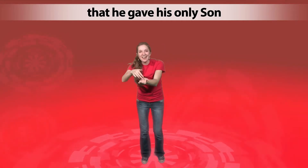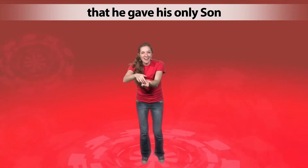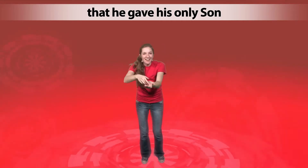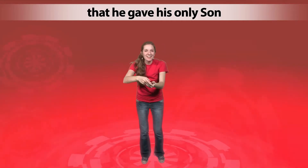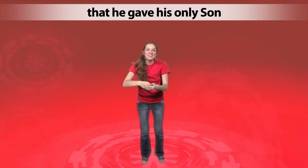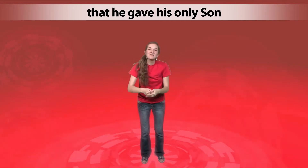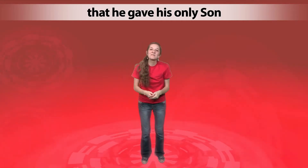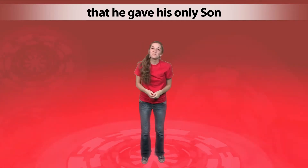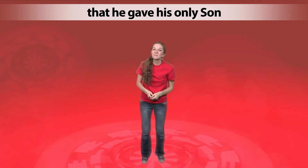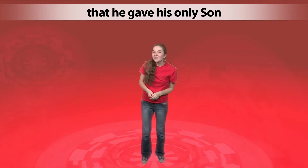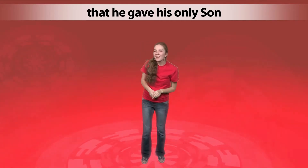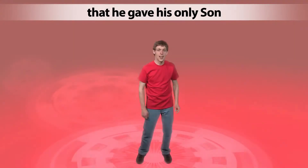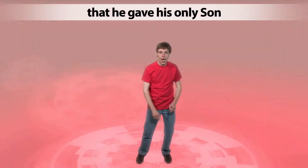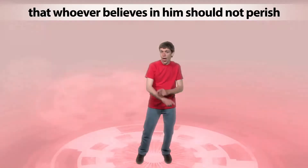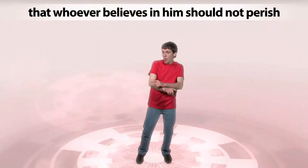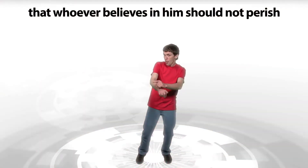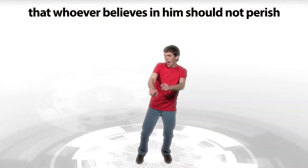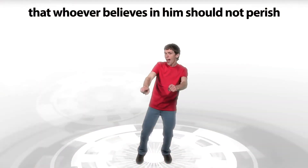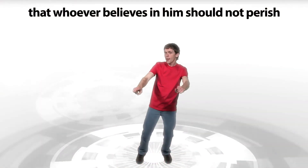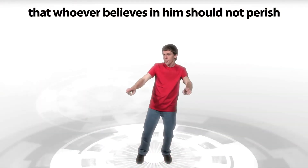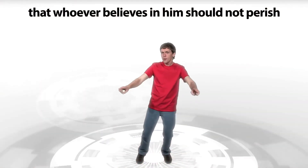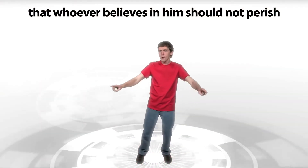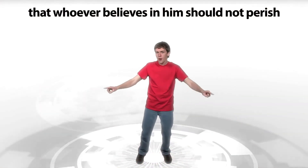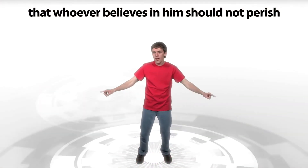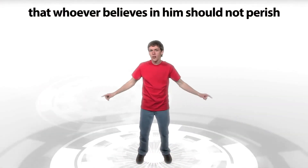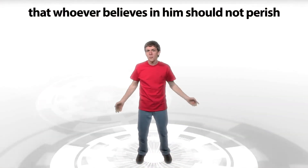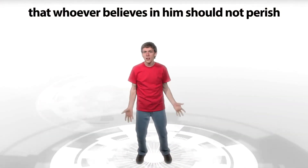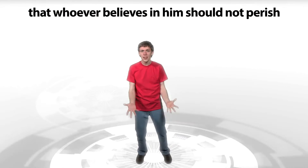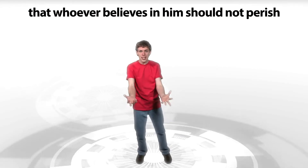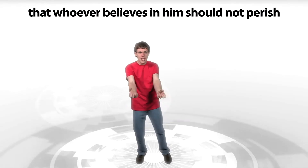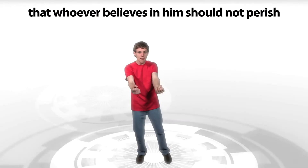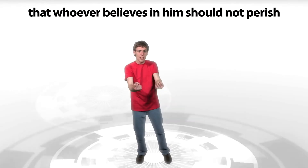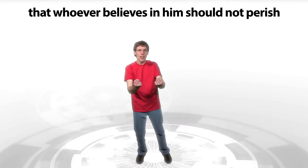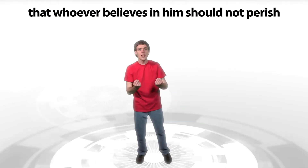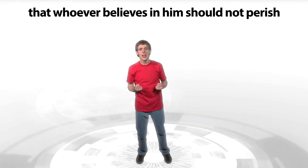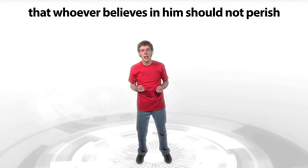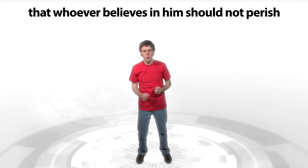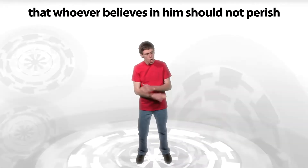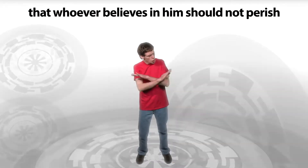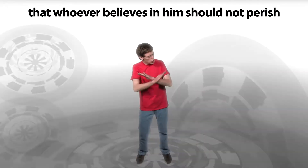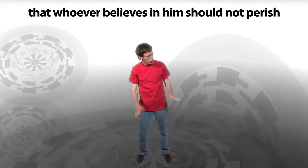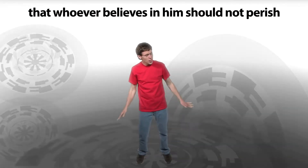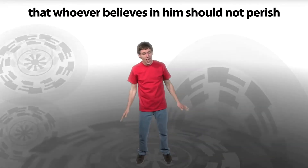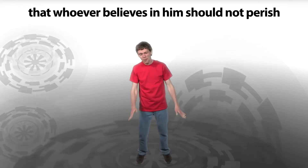Son, that whoever believes in him should not